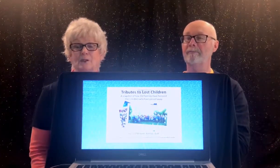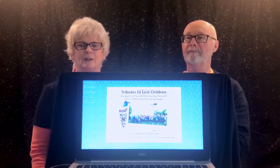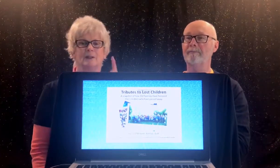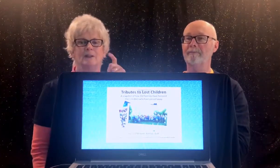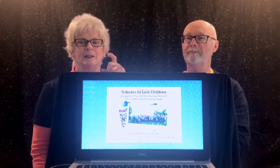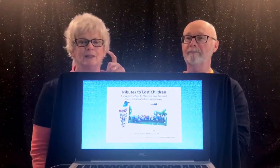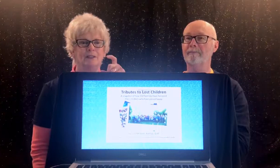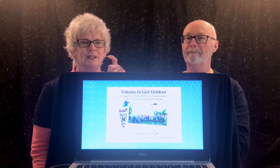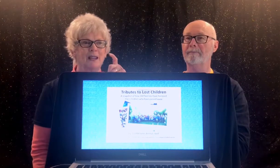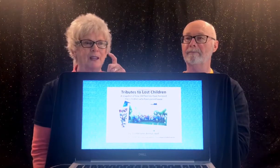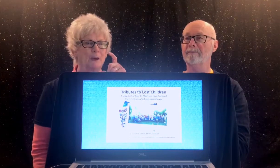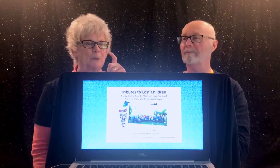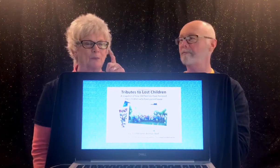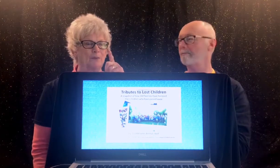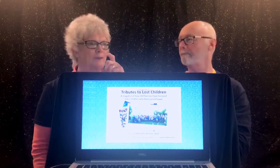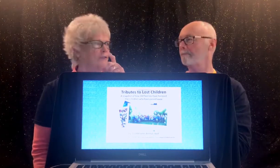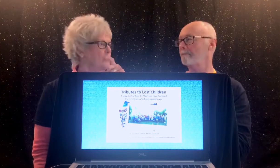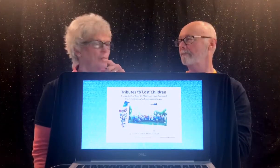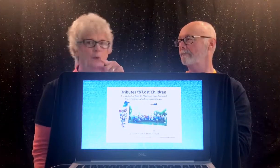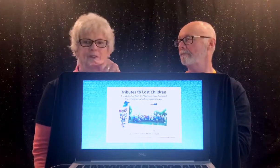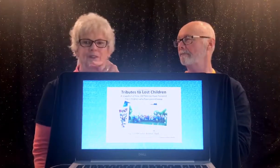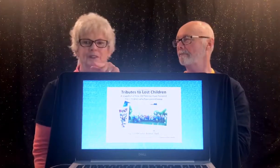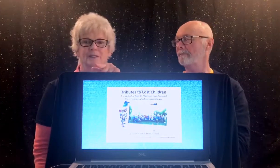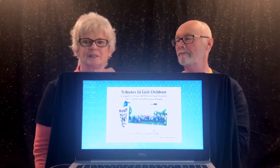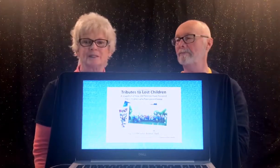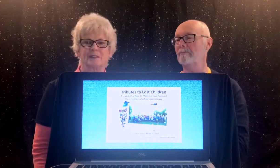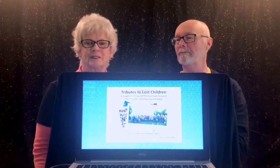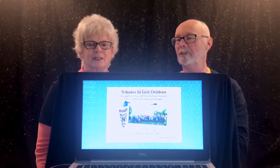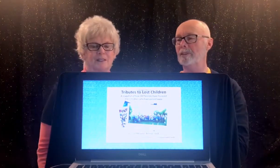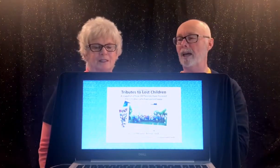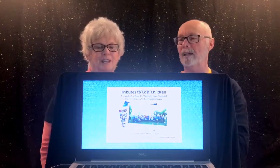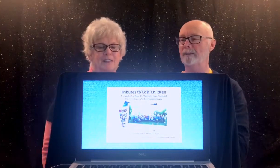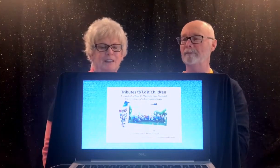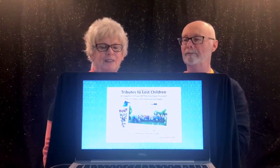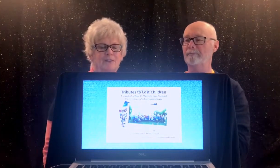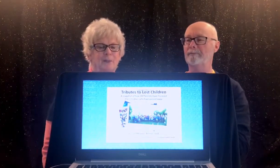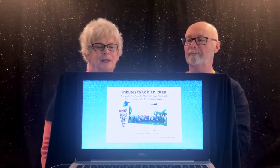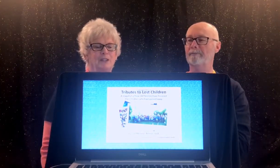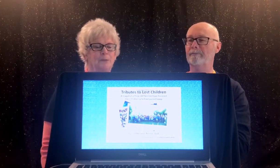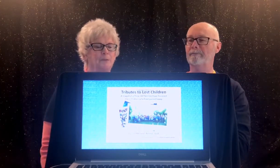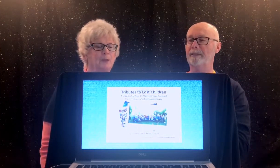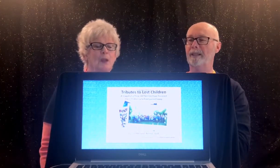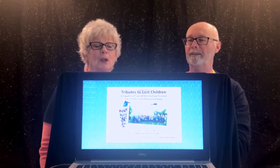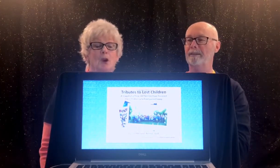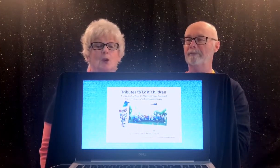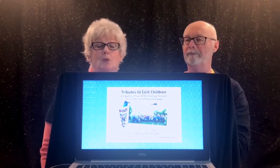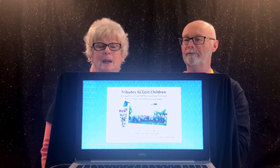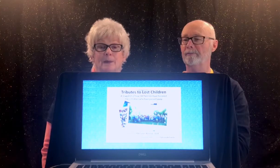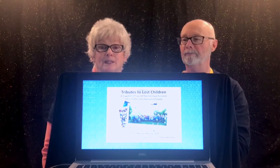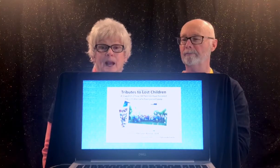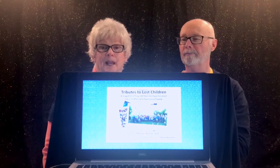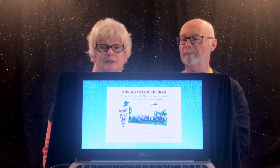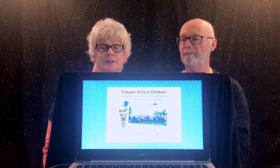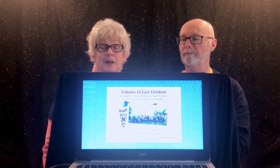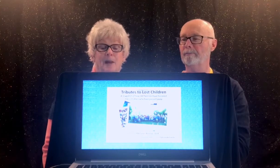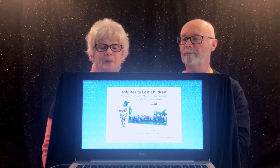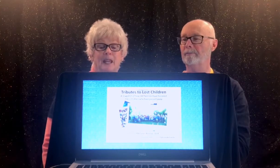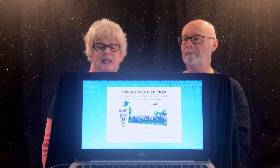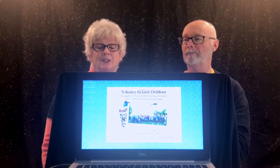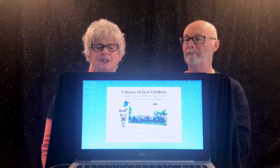could even take a photo of this to get the information. Yes. Raymond died from complications